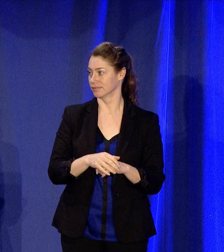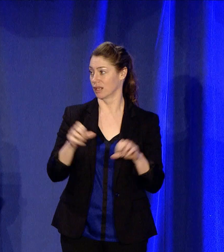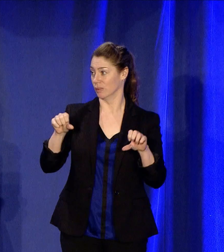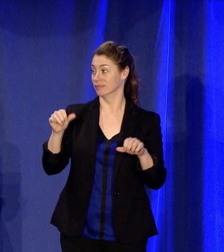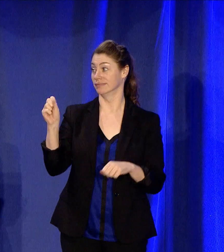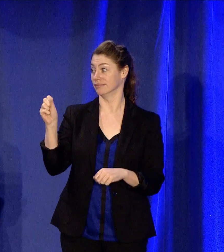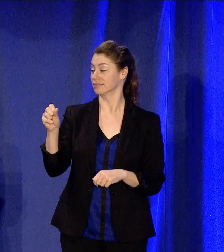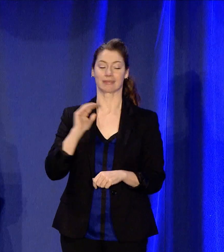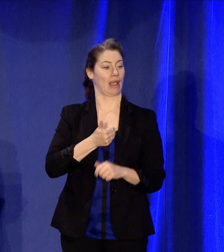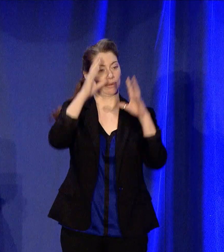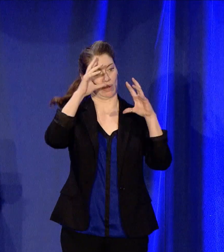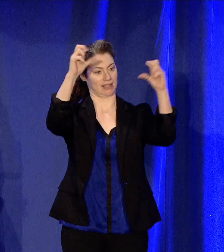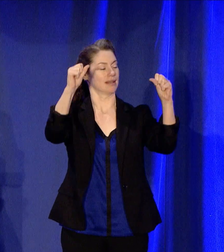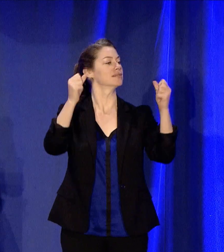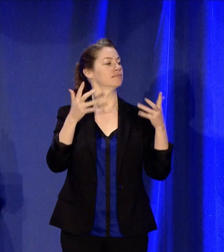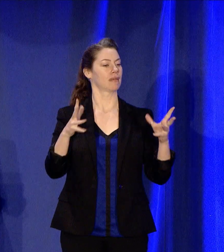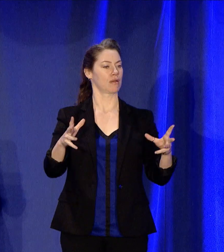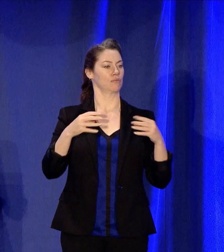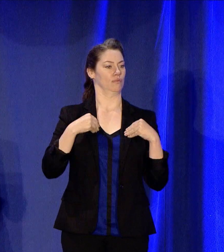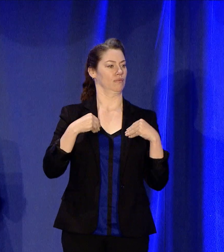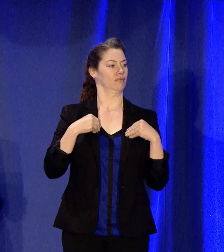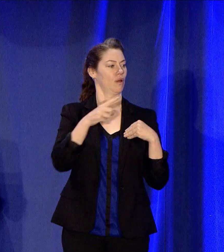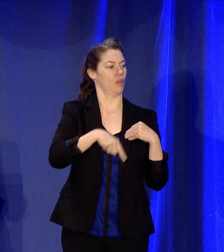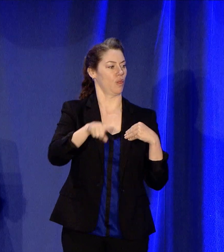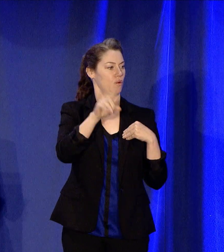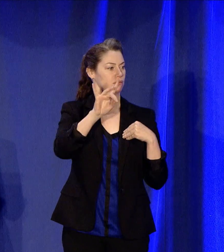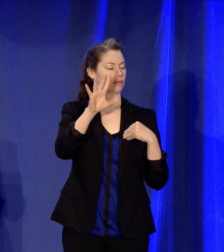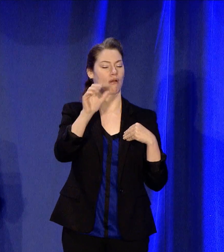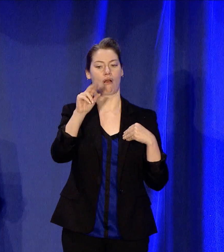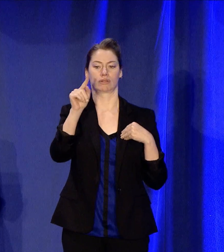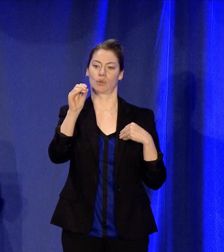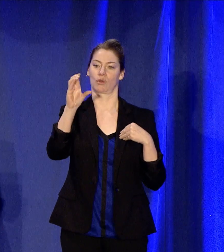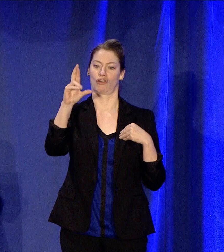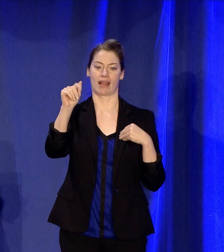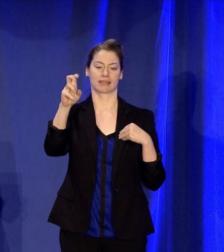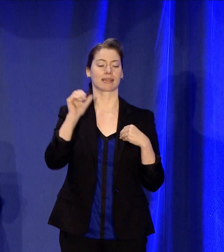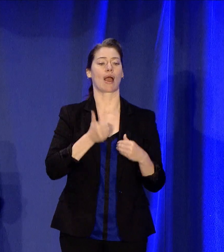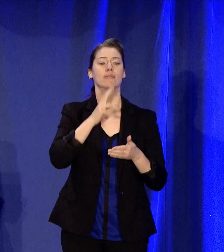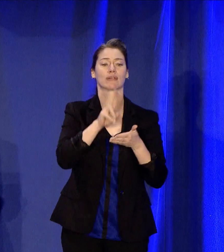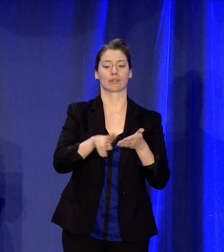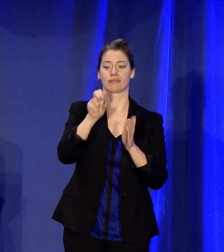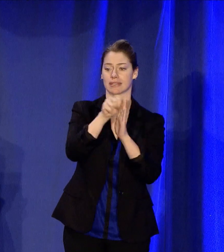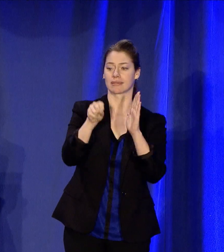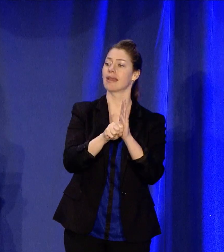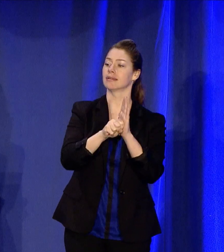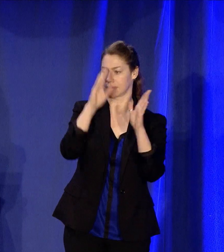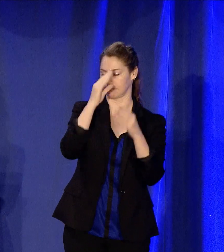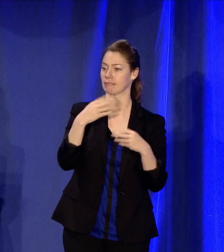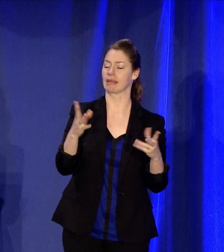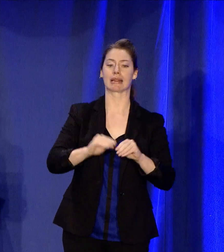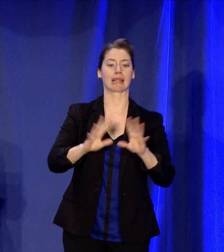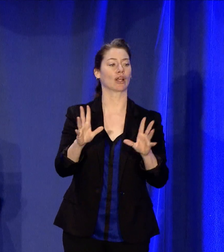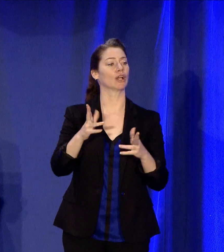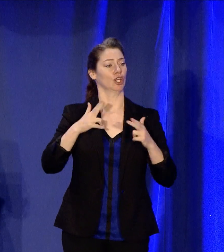Our president has embraced the autocrats, and our Secretary of State has made it clear that human rights